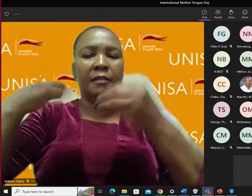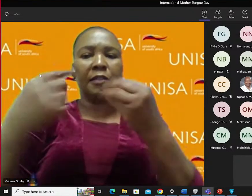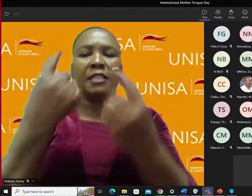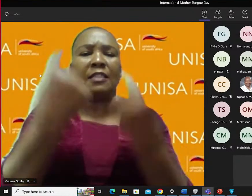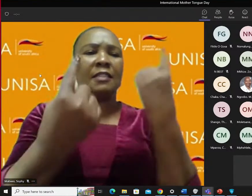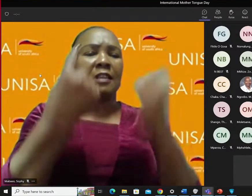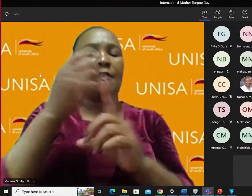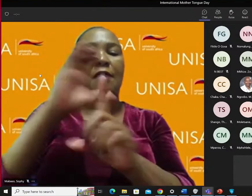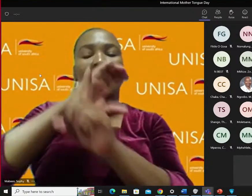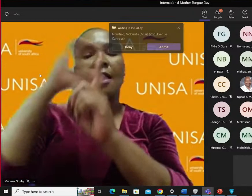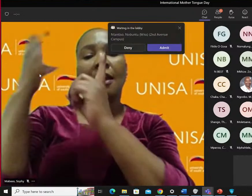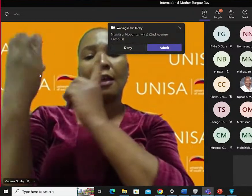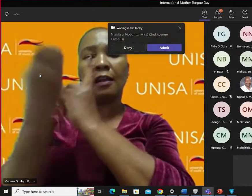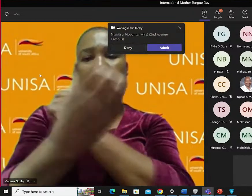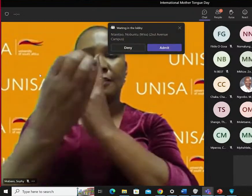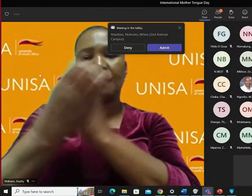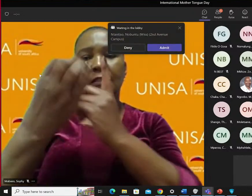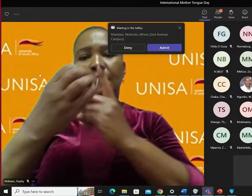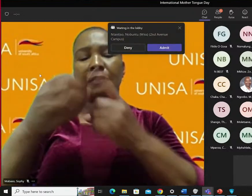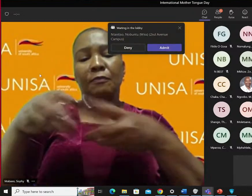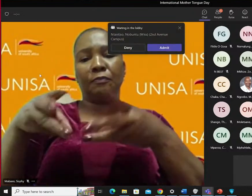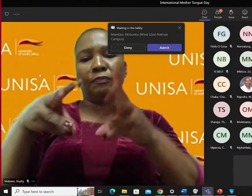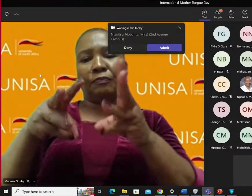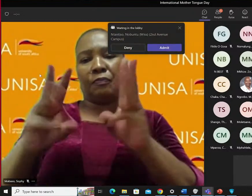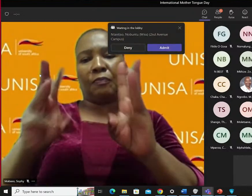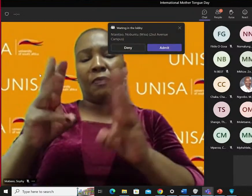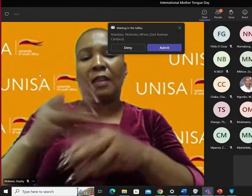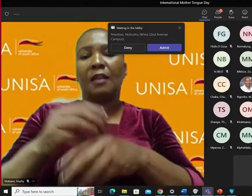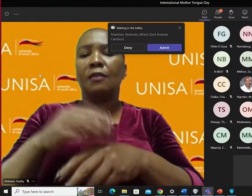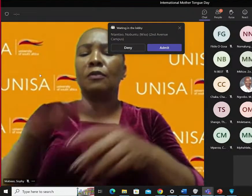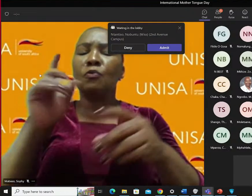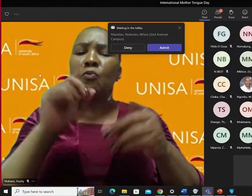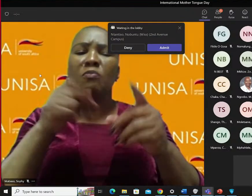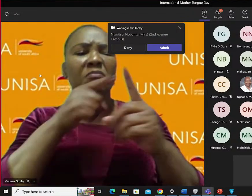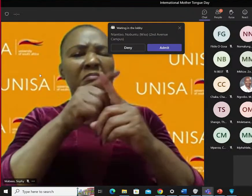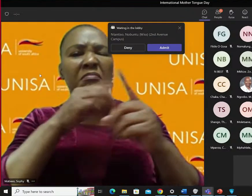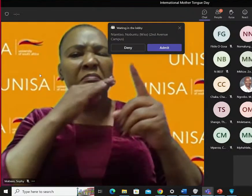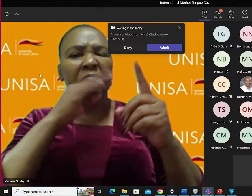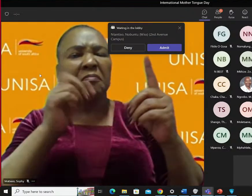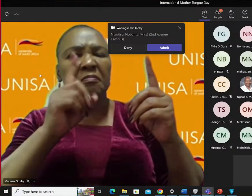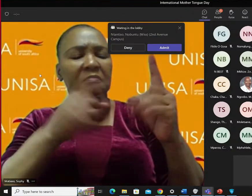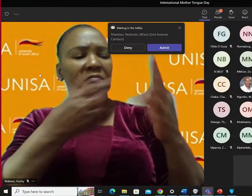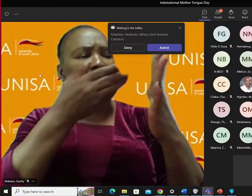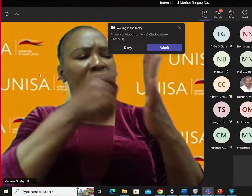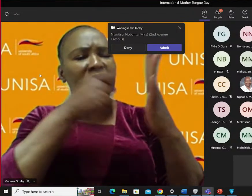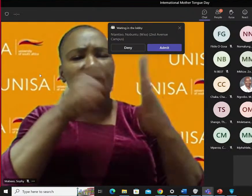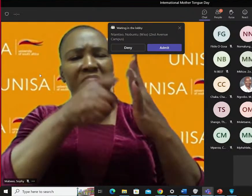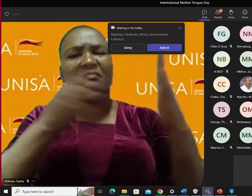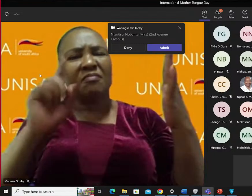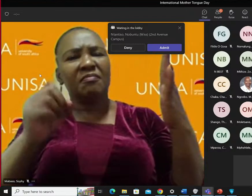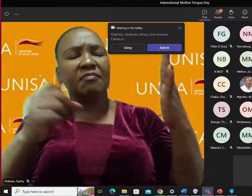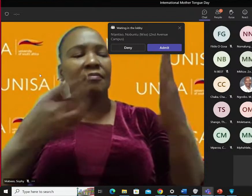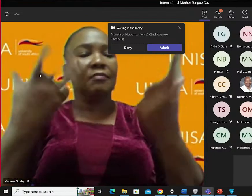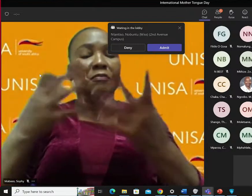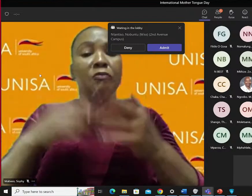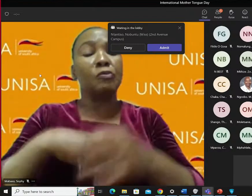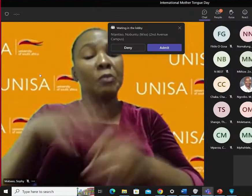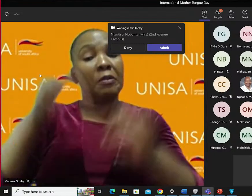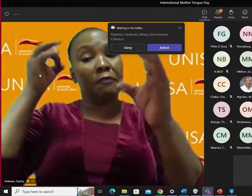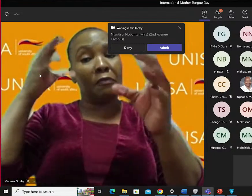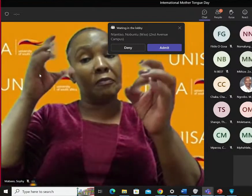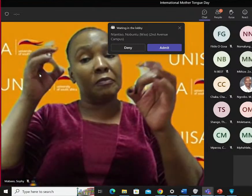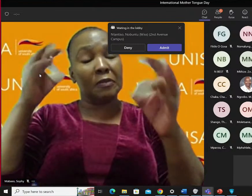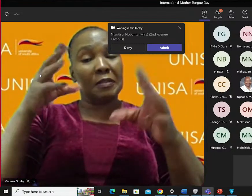culture's attire, to say, what is this item? What is this item? You will be told that in the